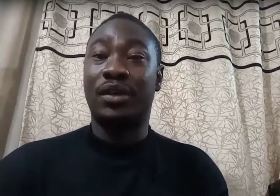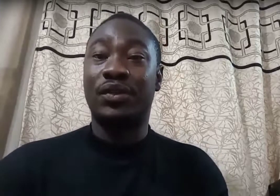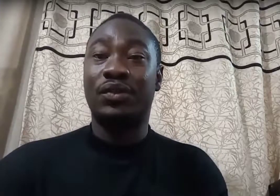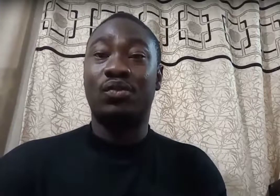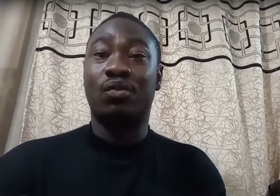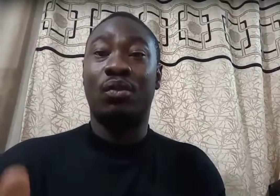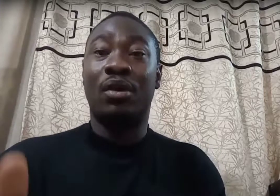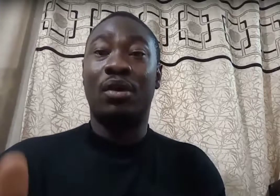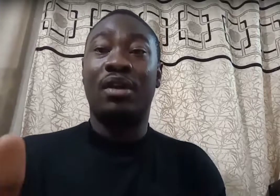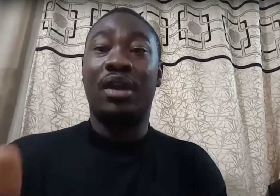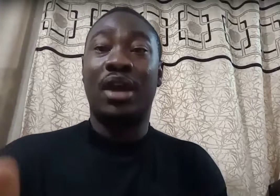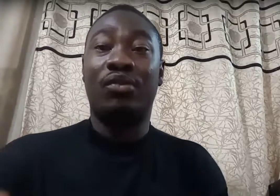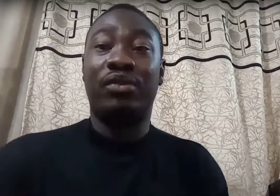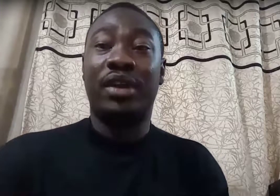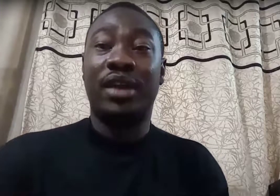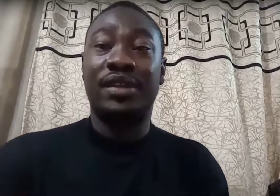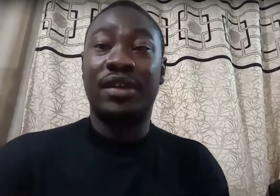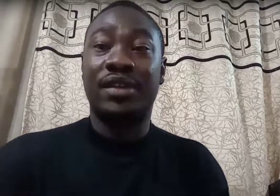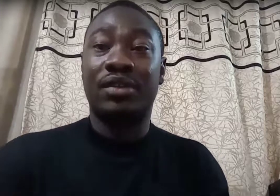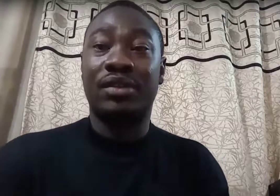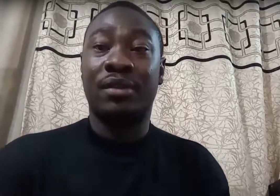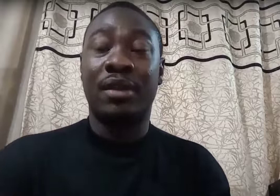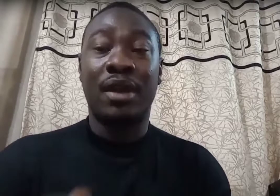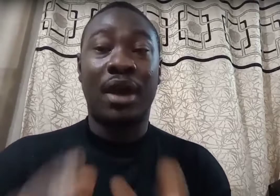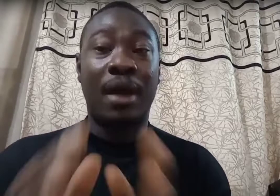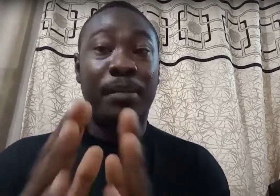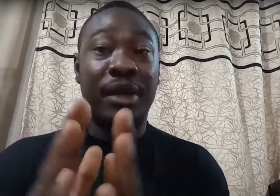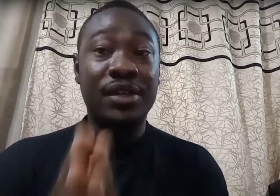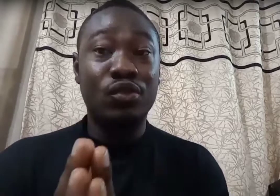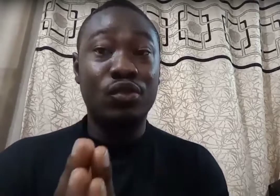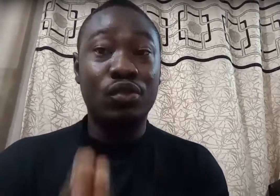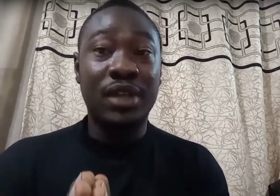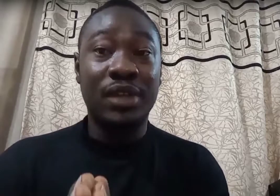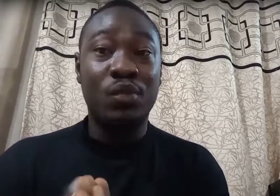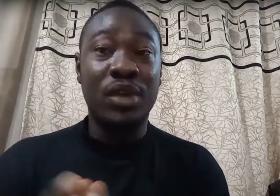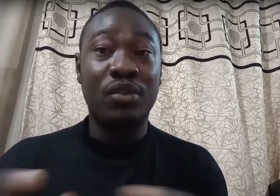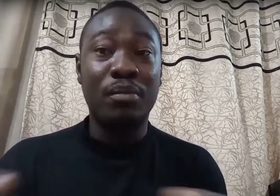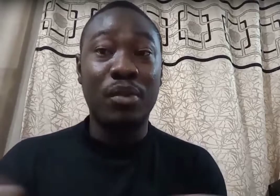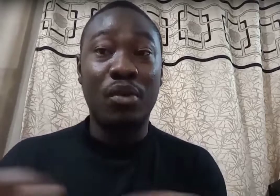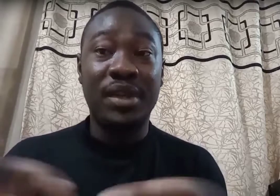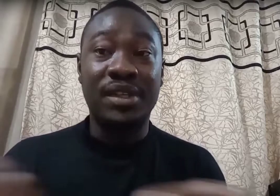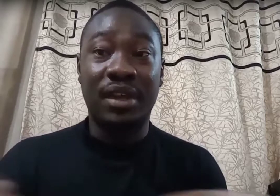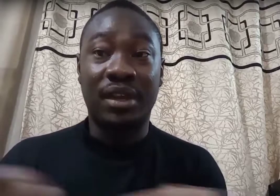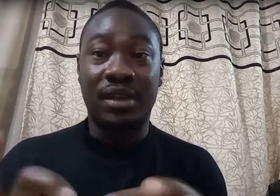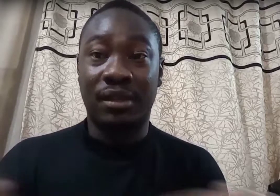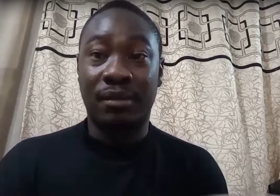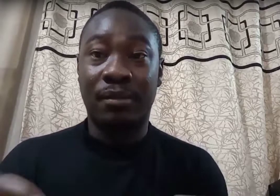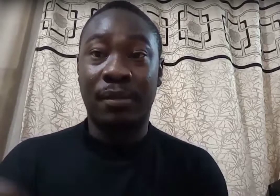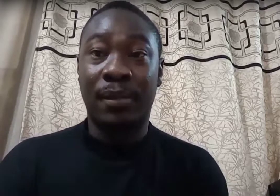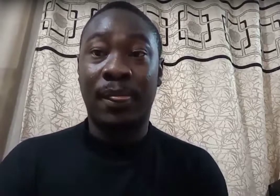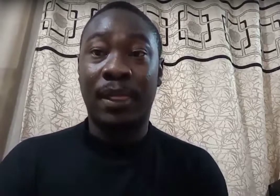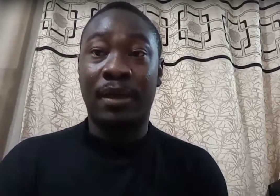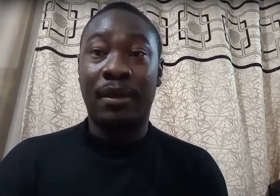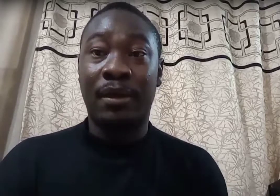999,000. And please note that we are not omitting anything. In between, just improvise using